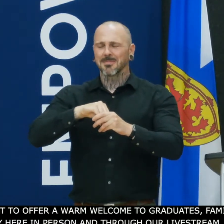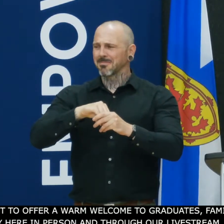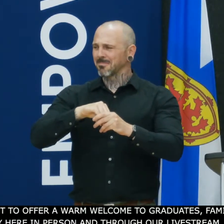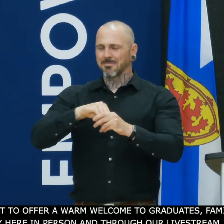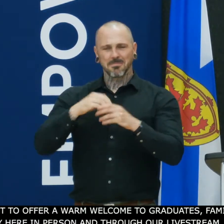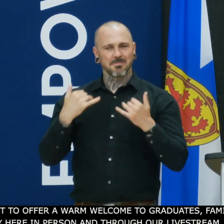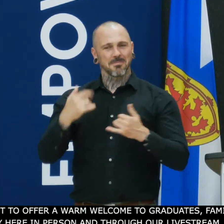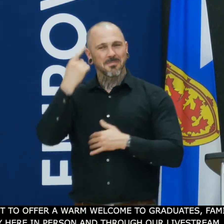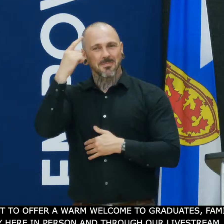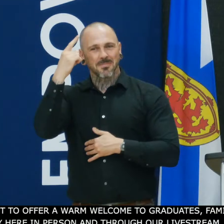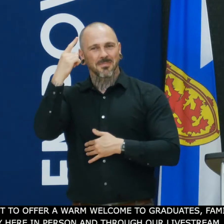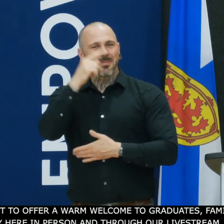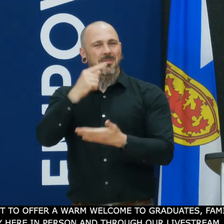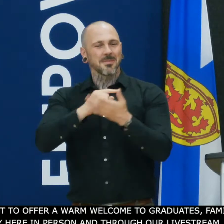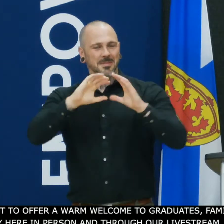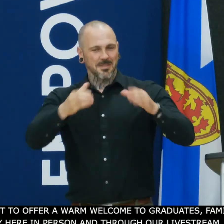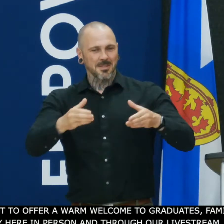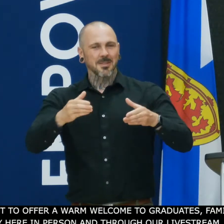of 2024.